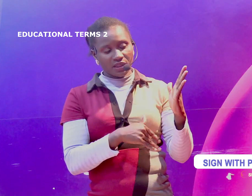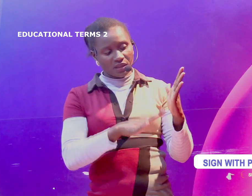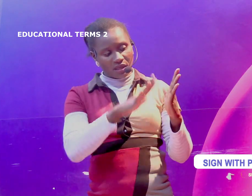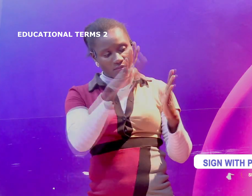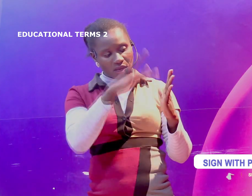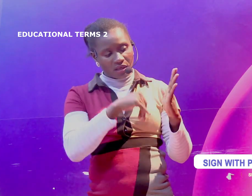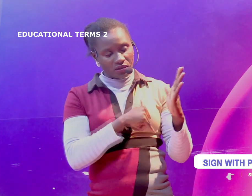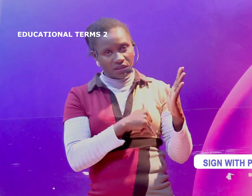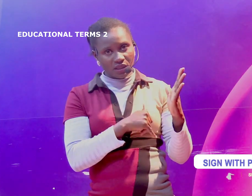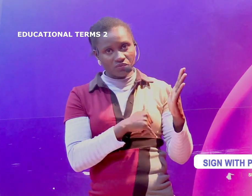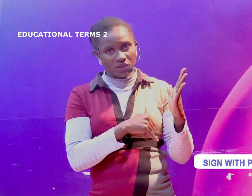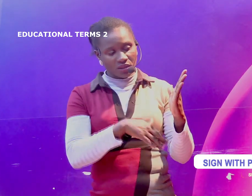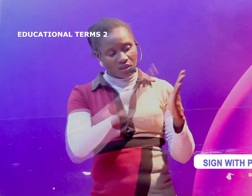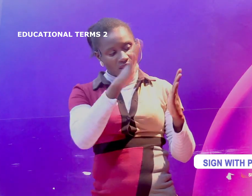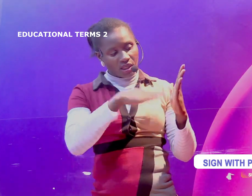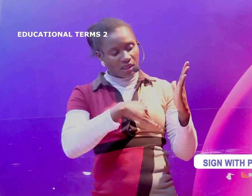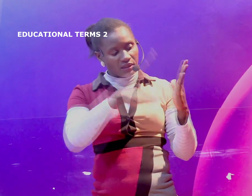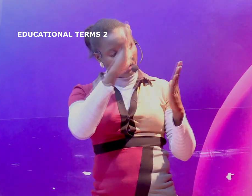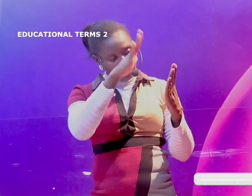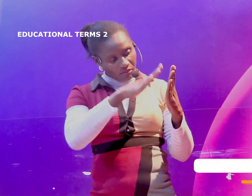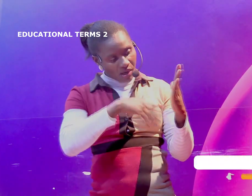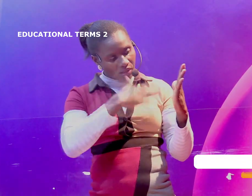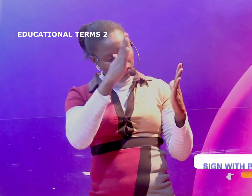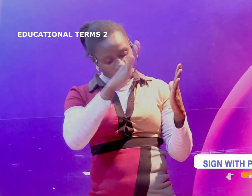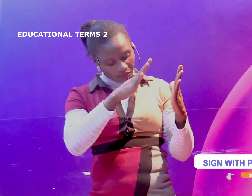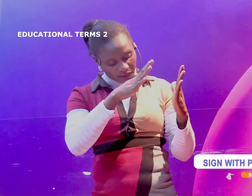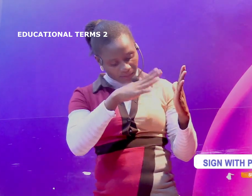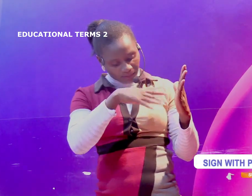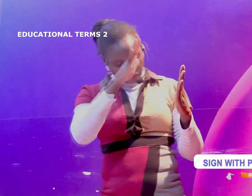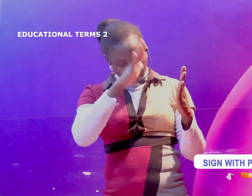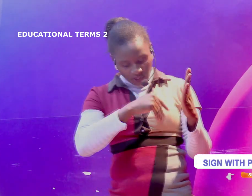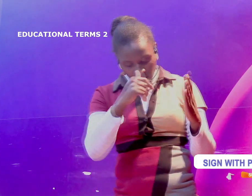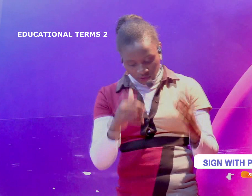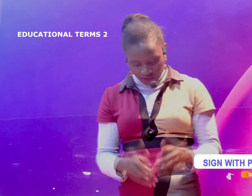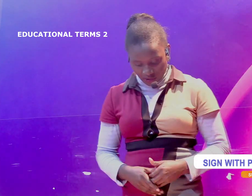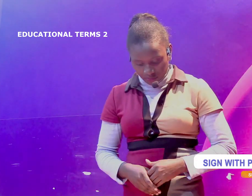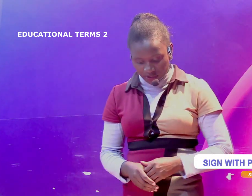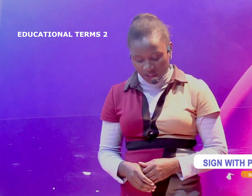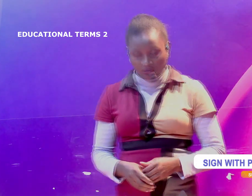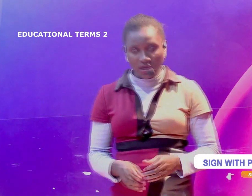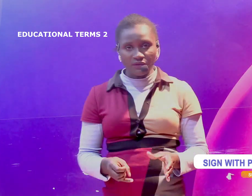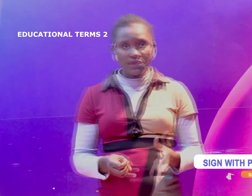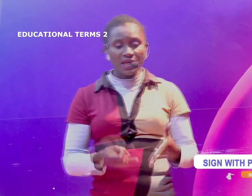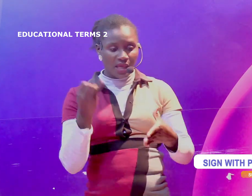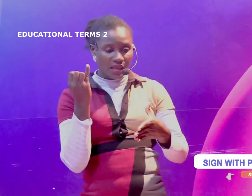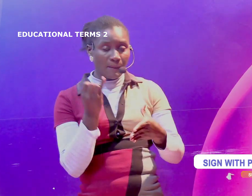the manuscript, like this, the manuscript, and then you have the